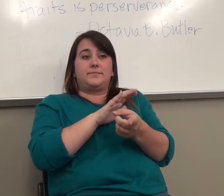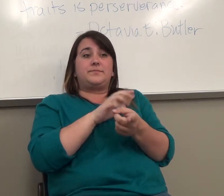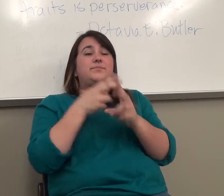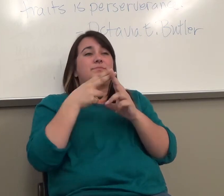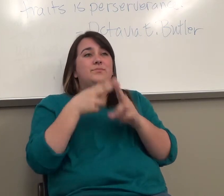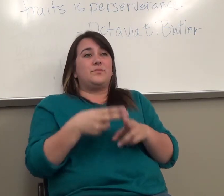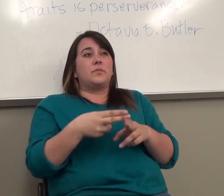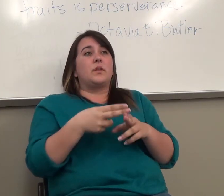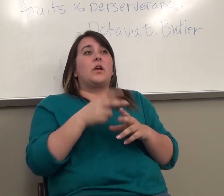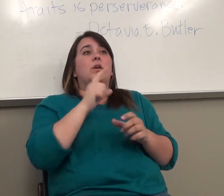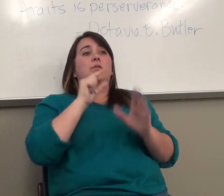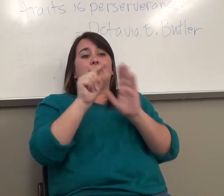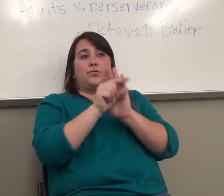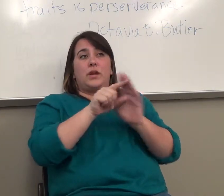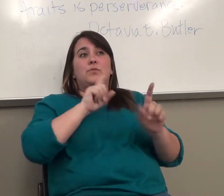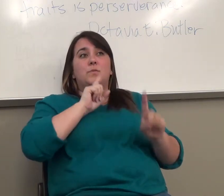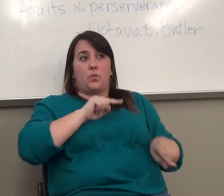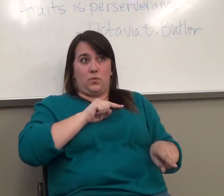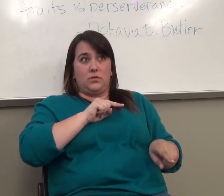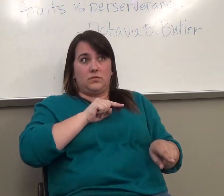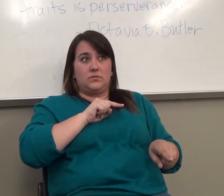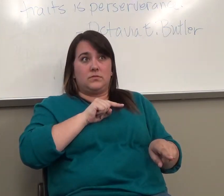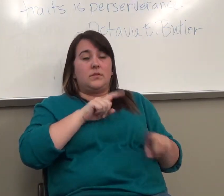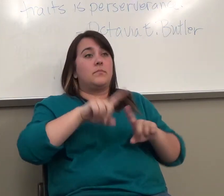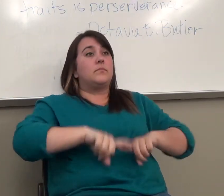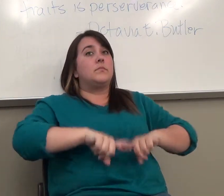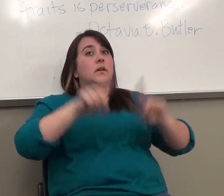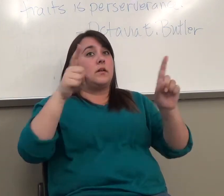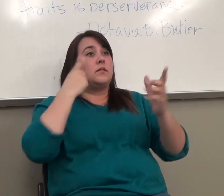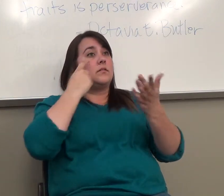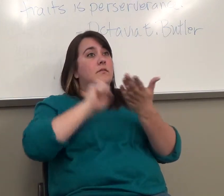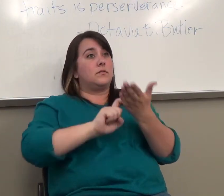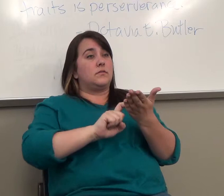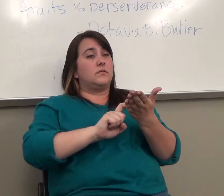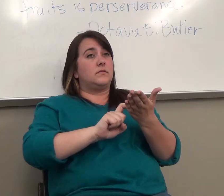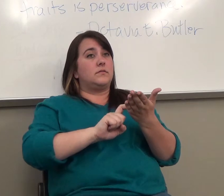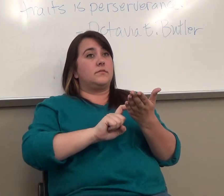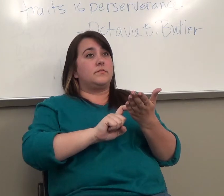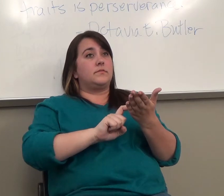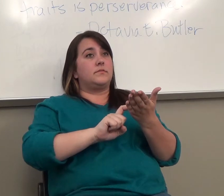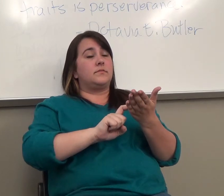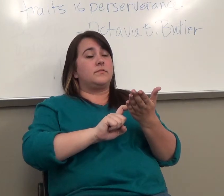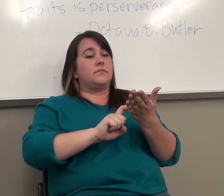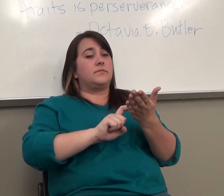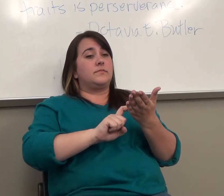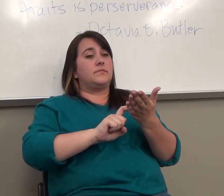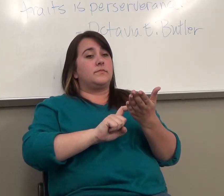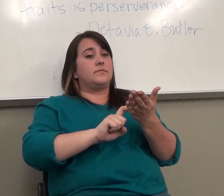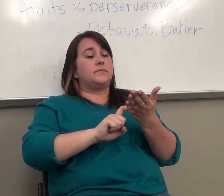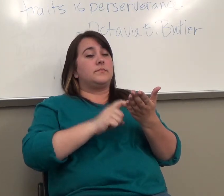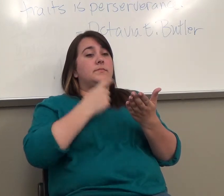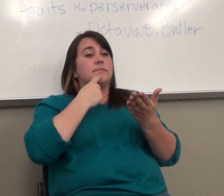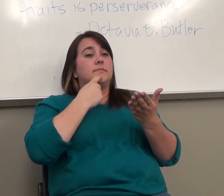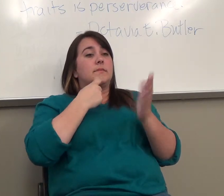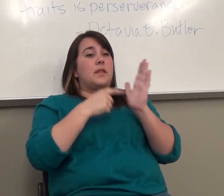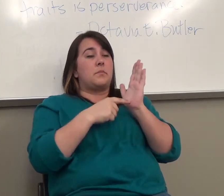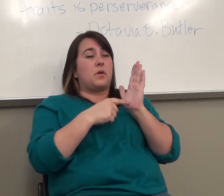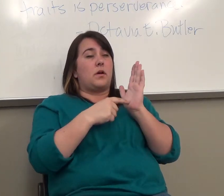a grade report, but you'll notice that where it says down at the bottom here,